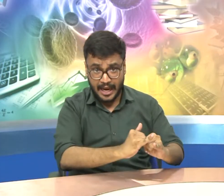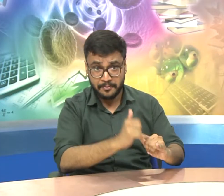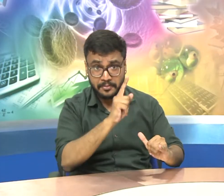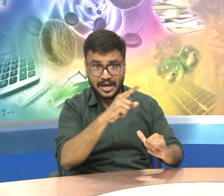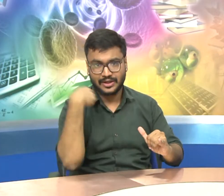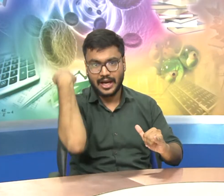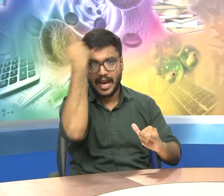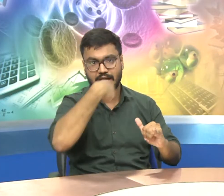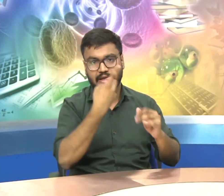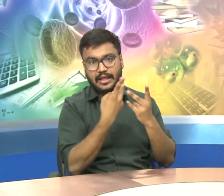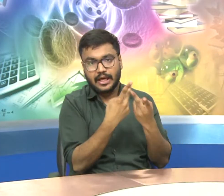variations.